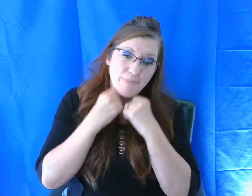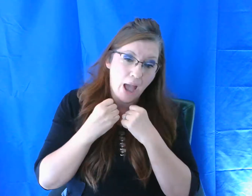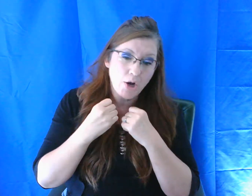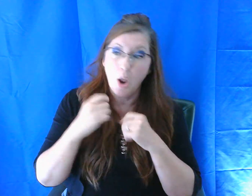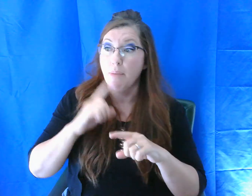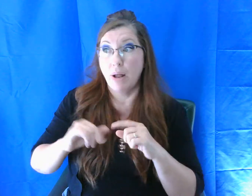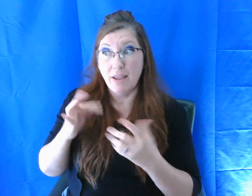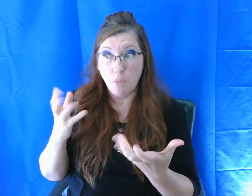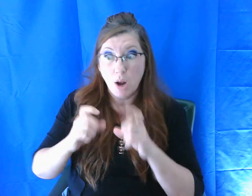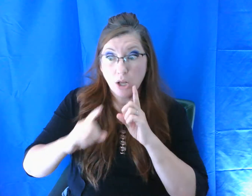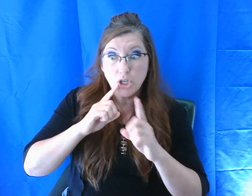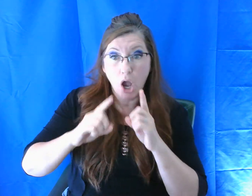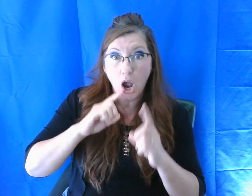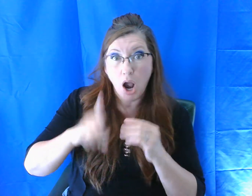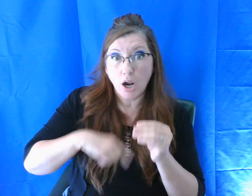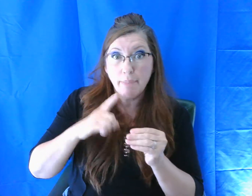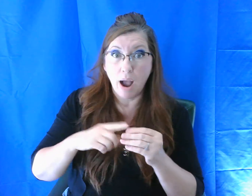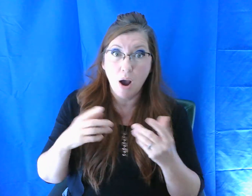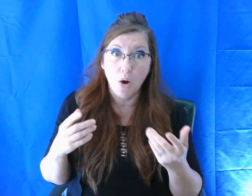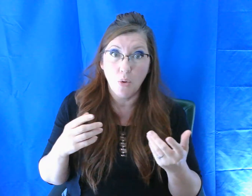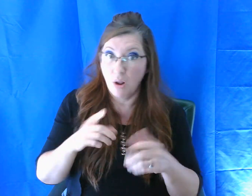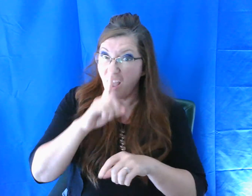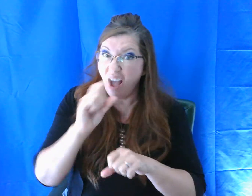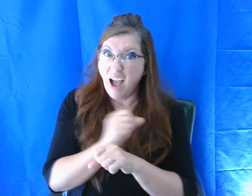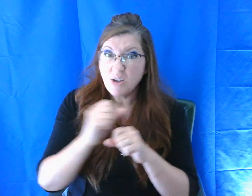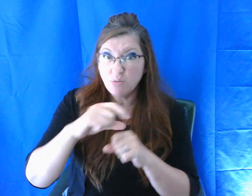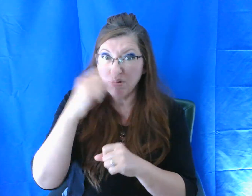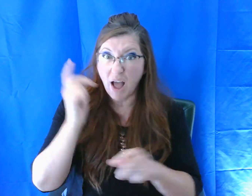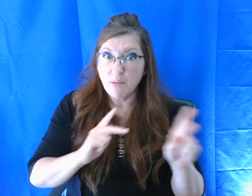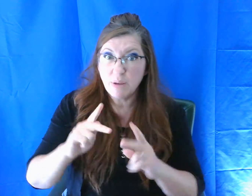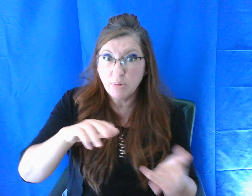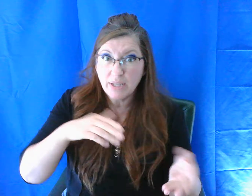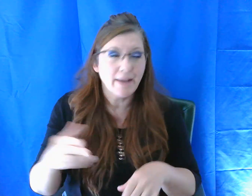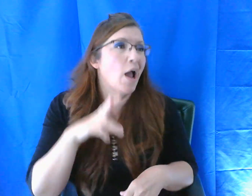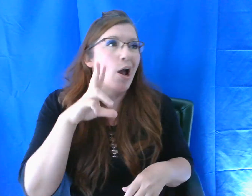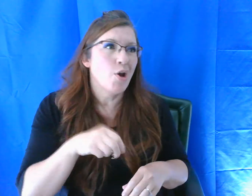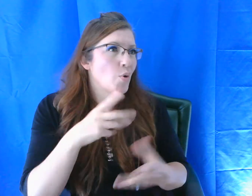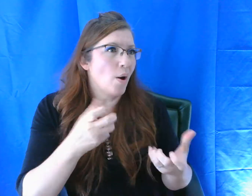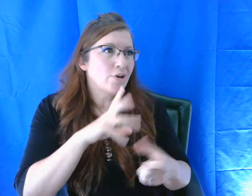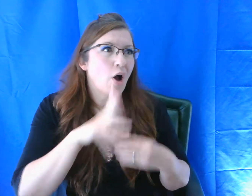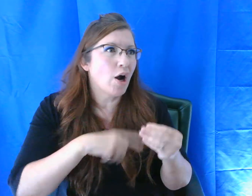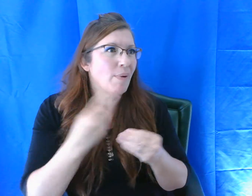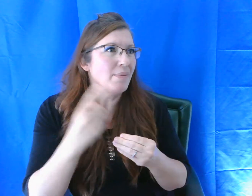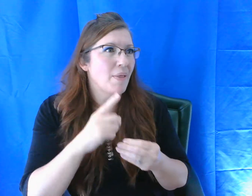want to talk about actual black people dying. No, you want to talk about something that isn't of the issue right now.